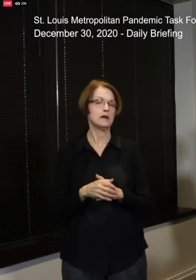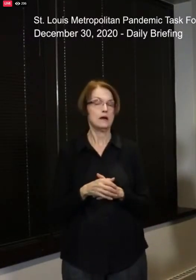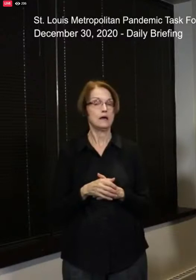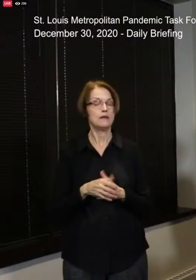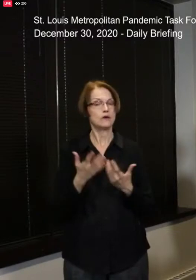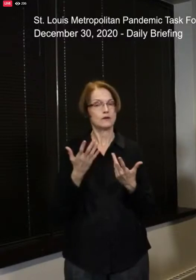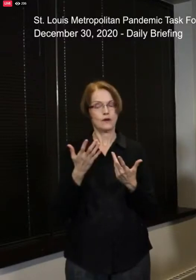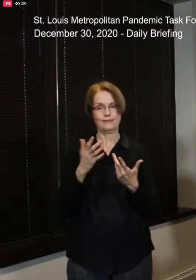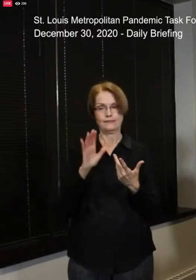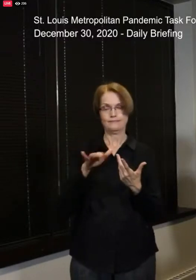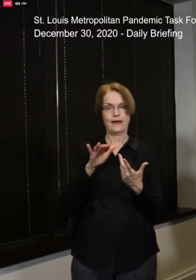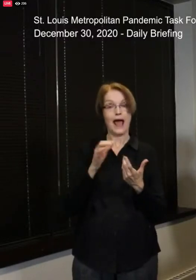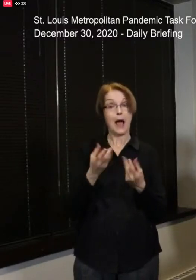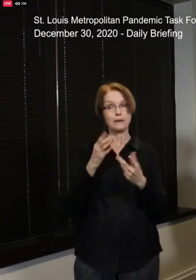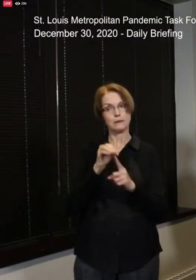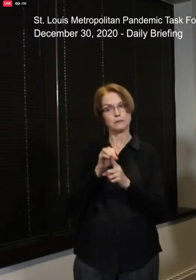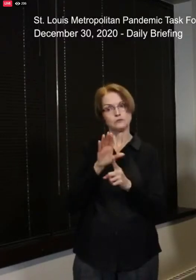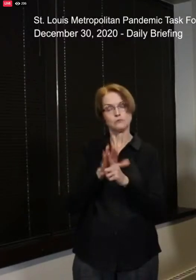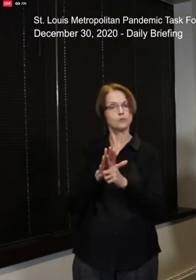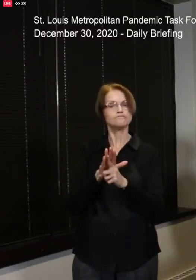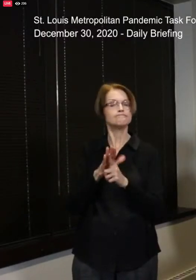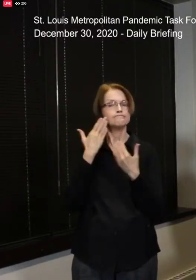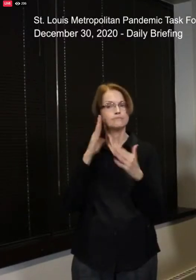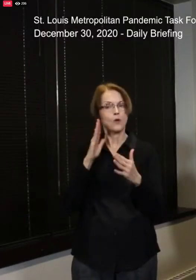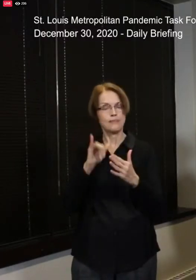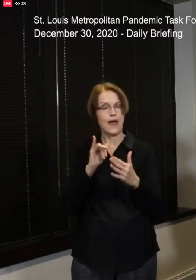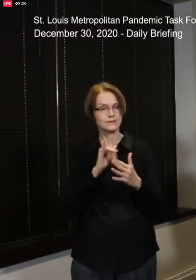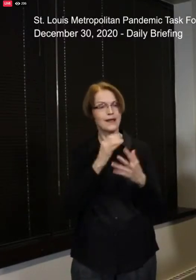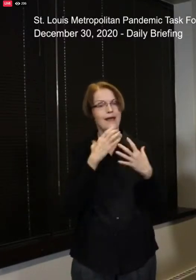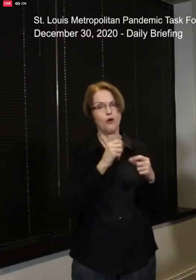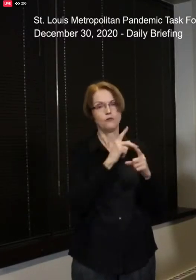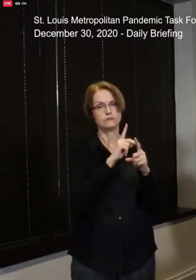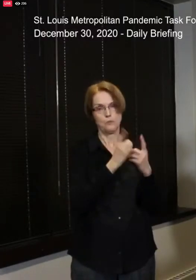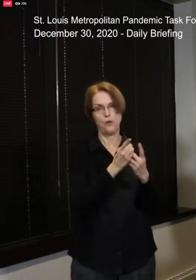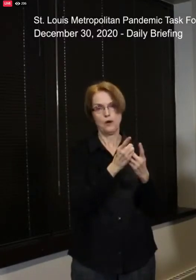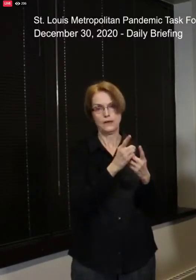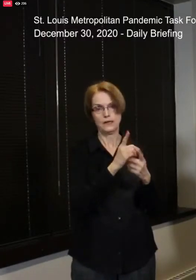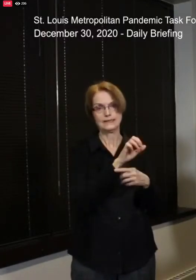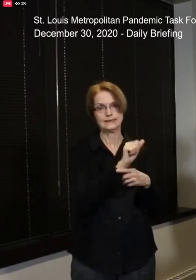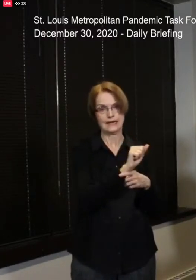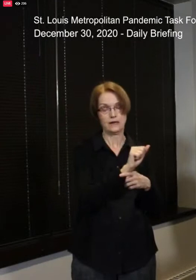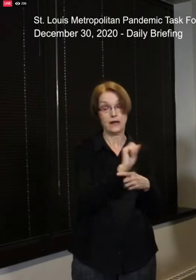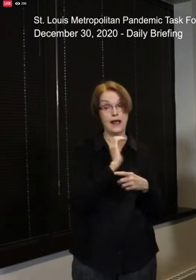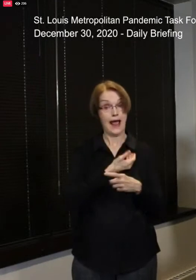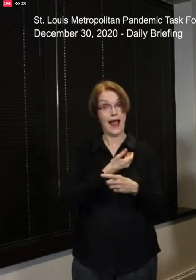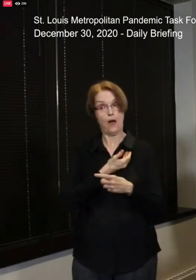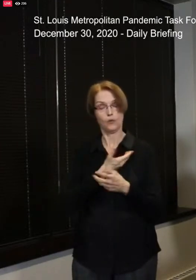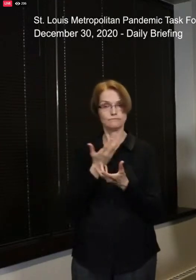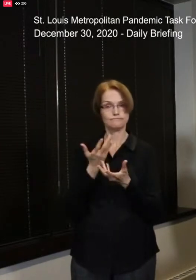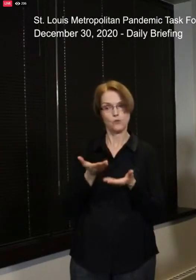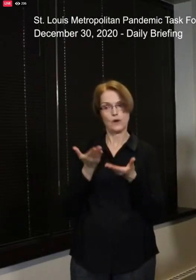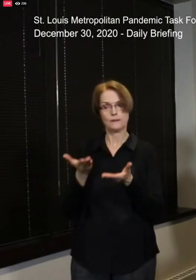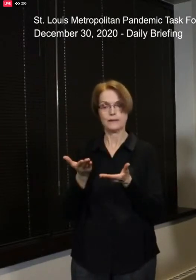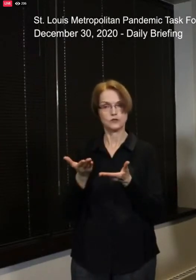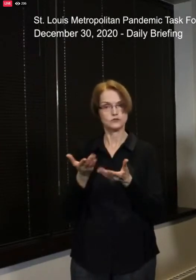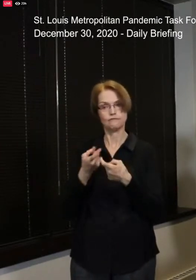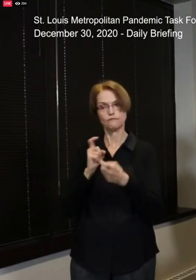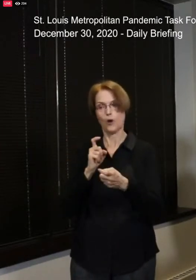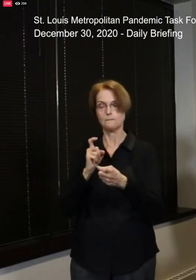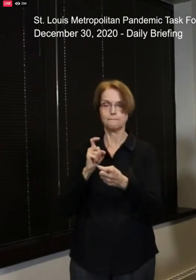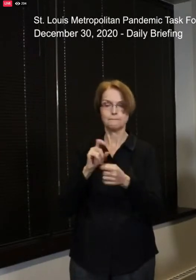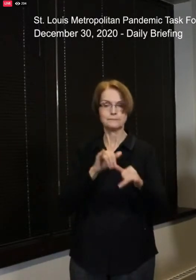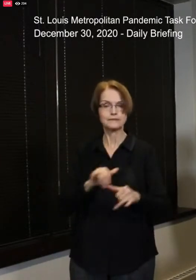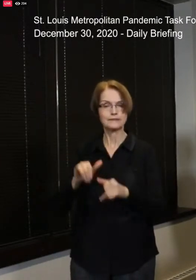exposure. That's all health department data. And so our recommendations are strictly based off of what is really standard public